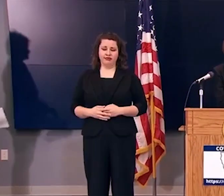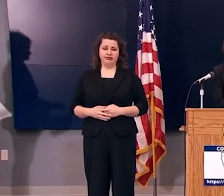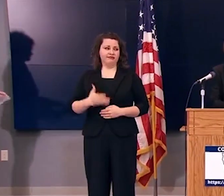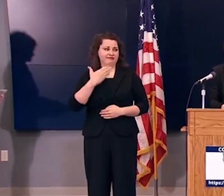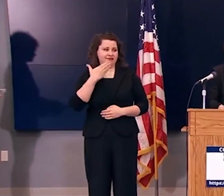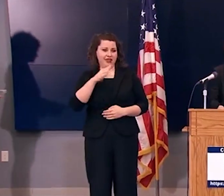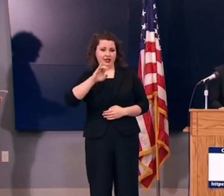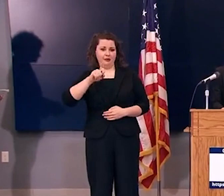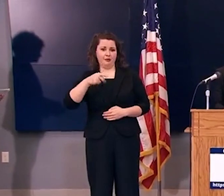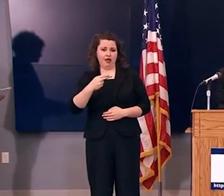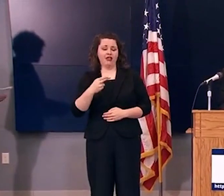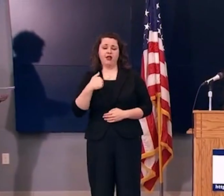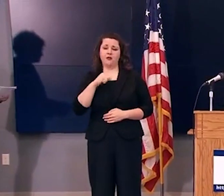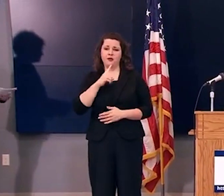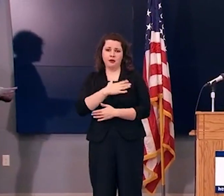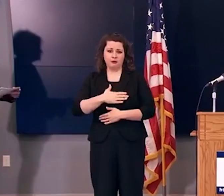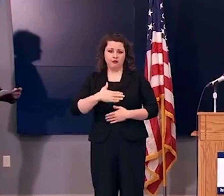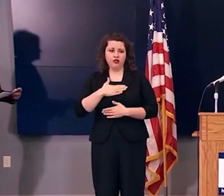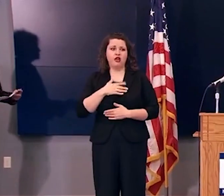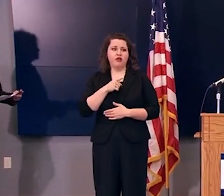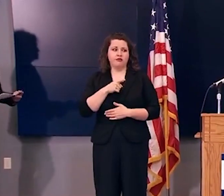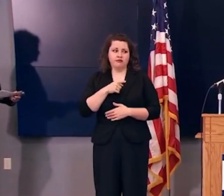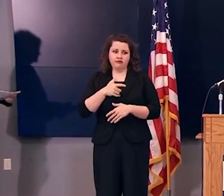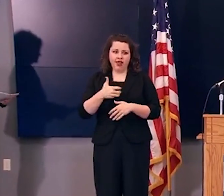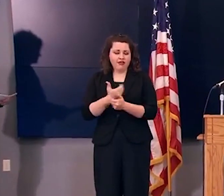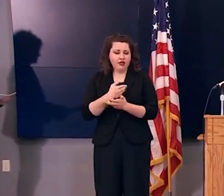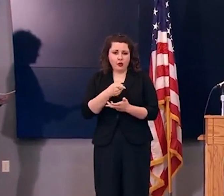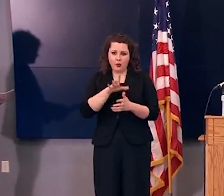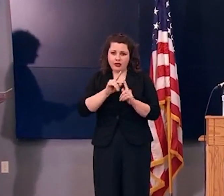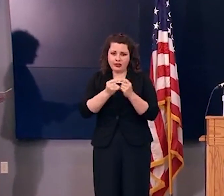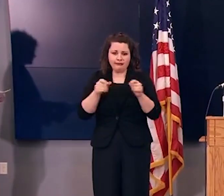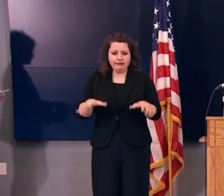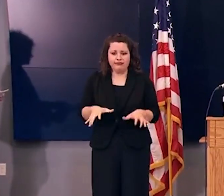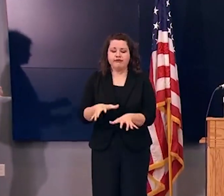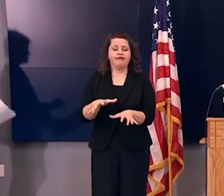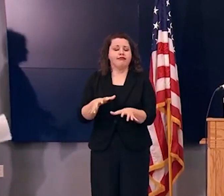Thank you, Beth, and I just greatly appreciate the proactive approach that you and your team have